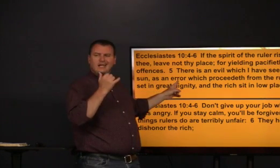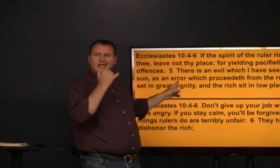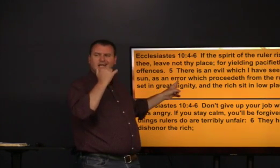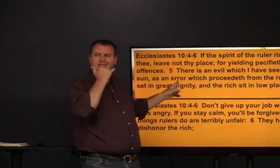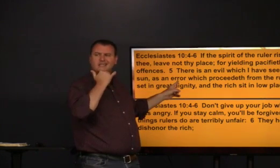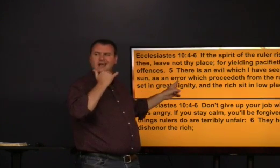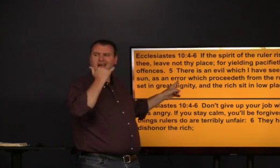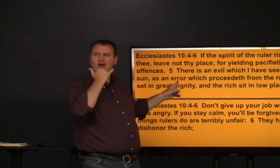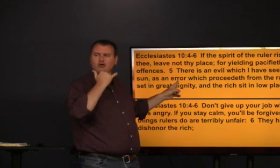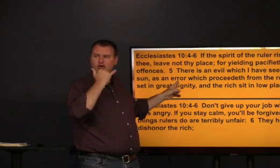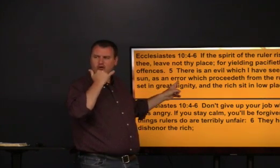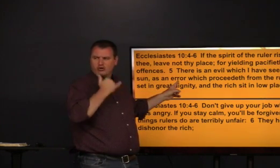it's an error